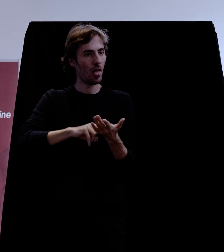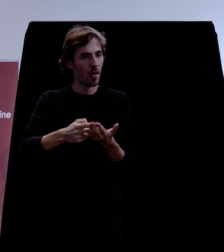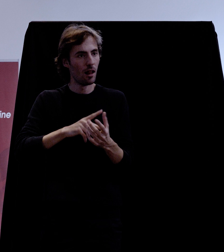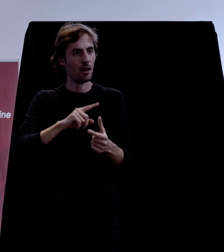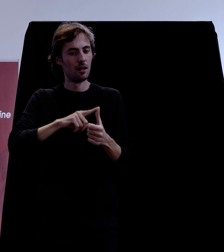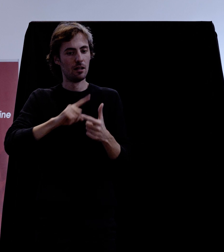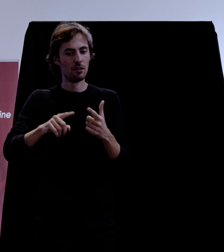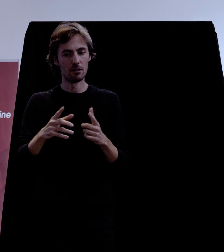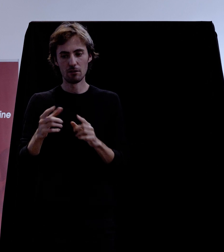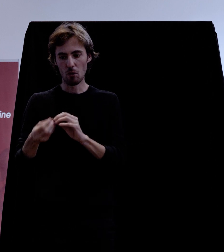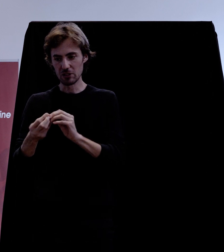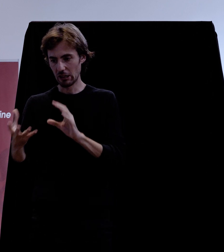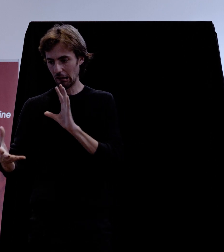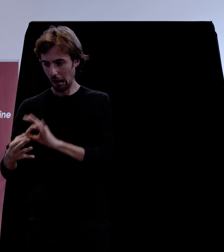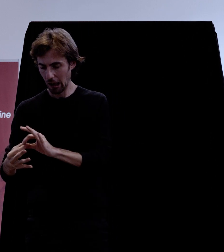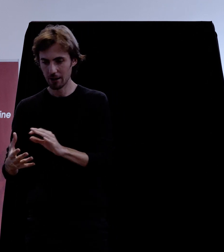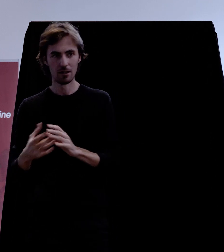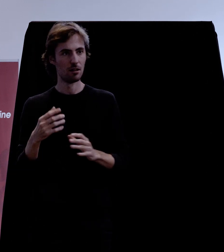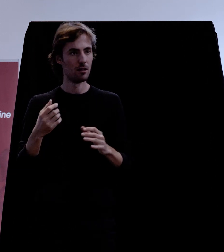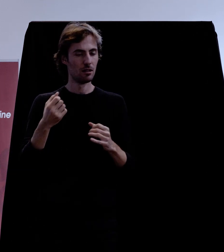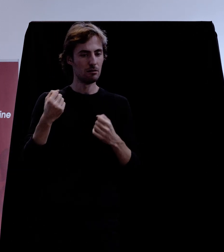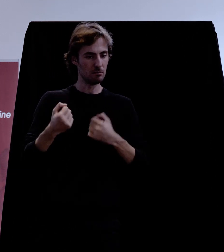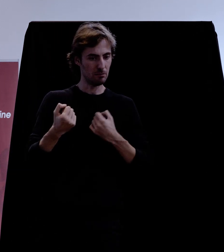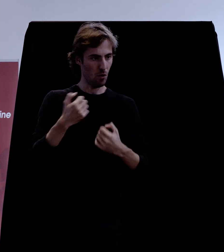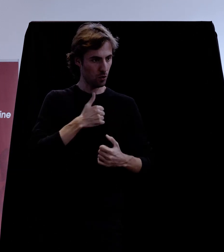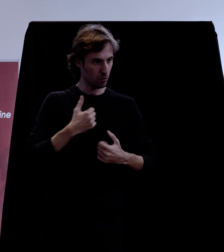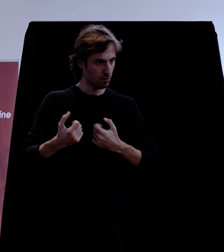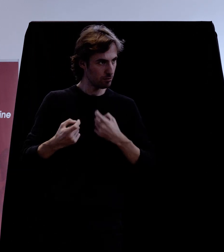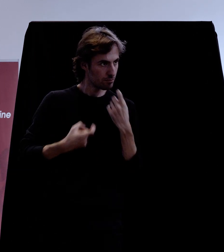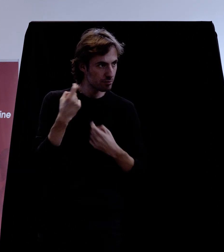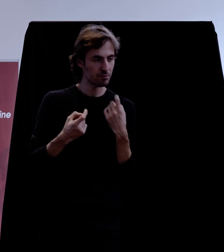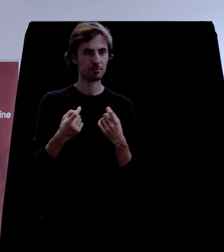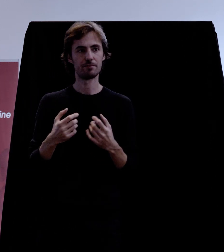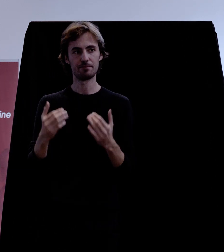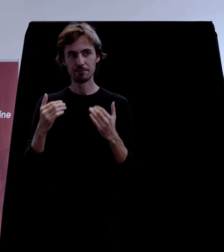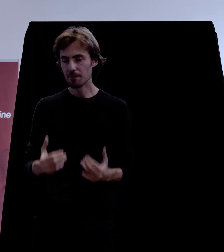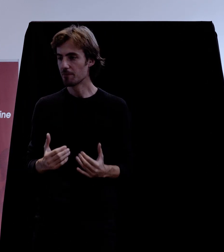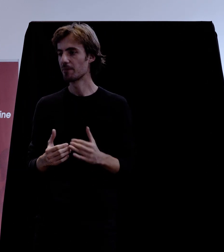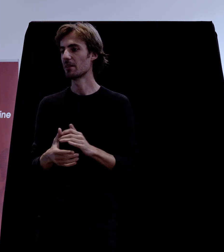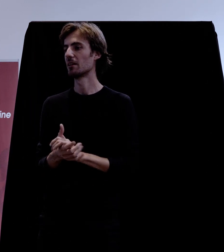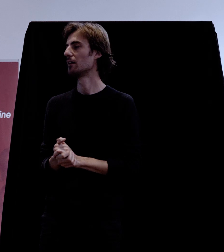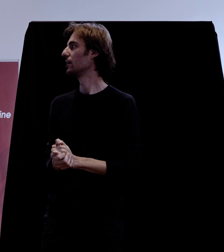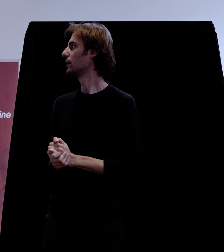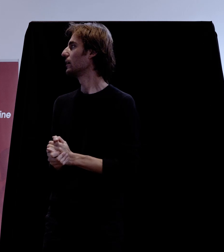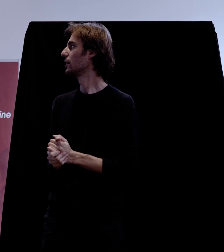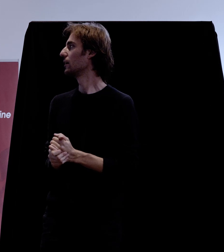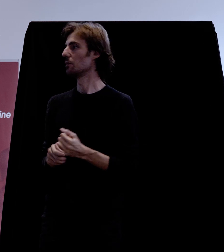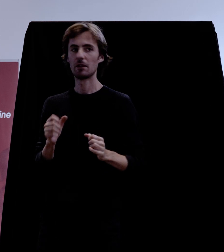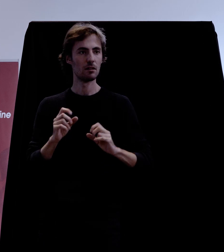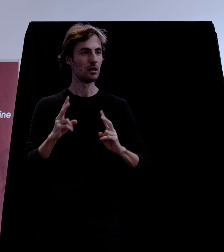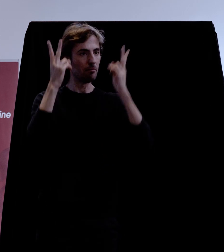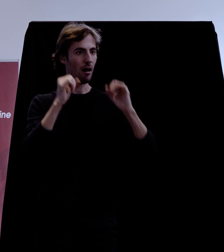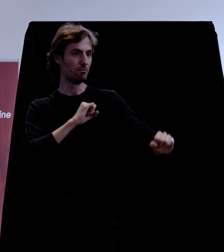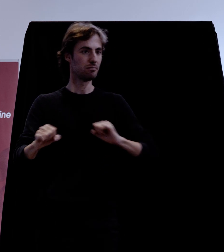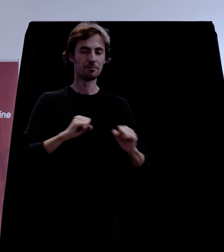banging, aggressive behavior, and hyperactivity. And then Prader-Willi, which is really well known because of their